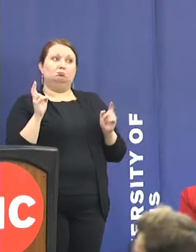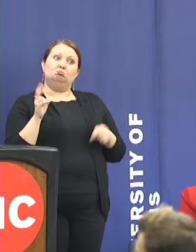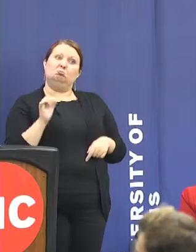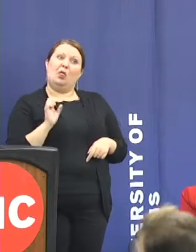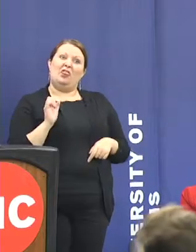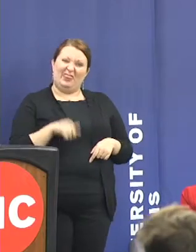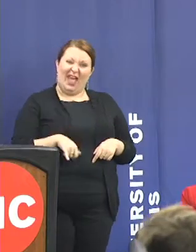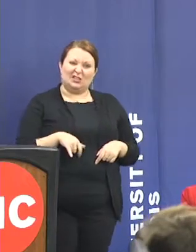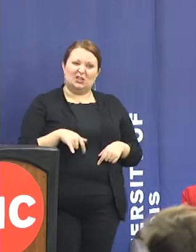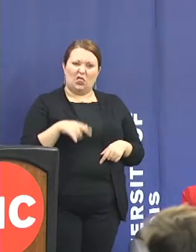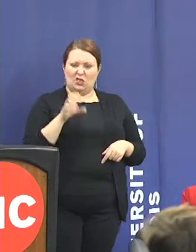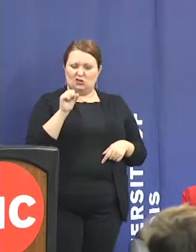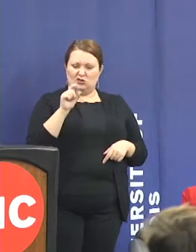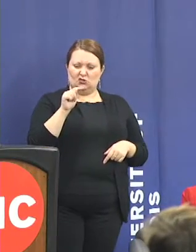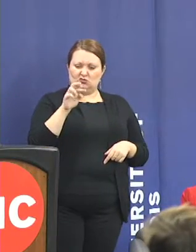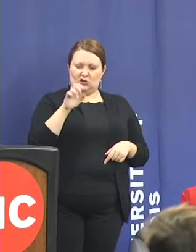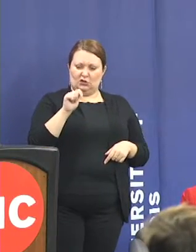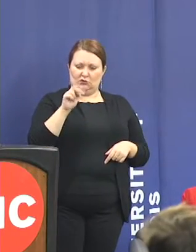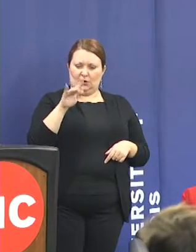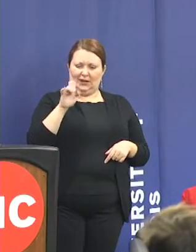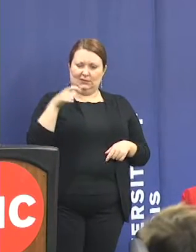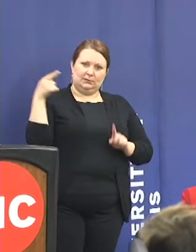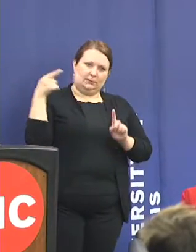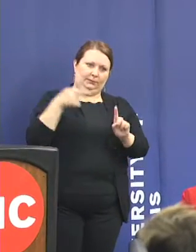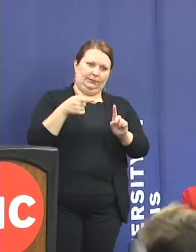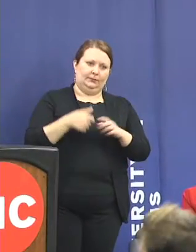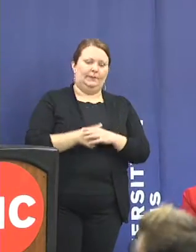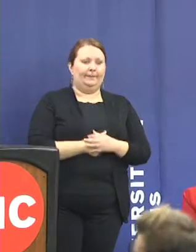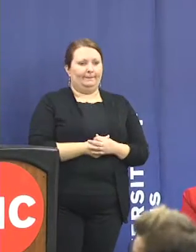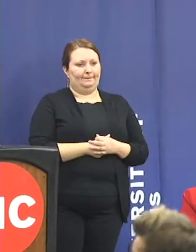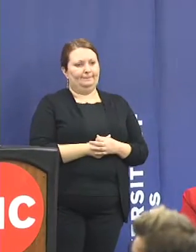That's basically what the street race is trying to get at. Yeah.